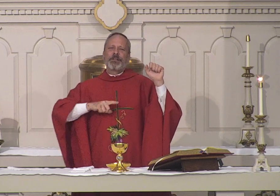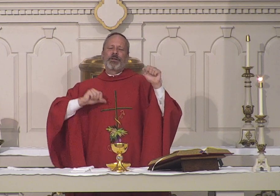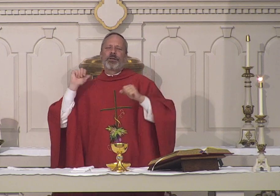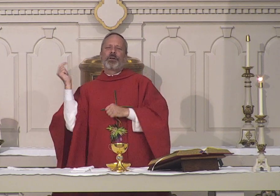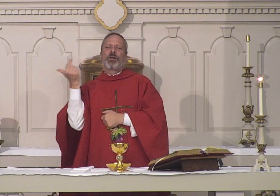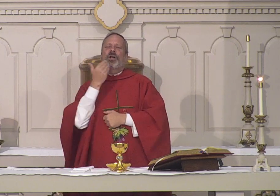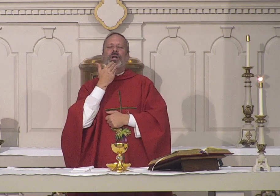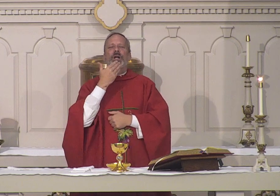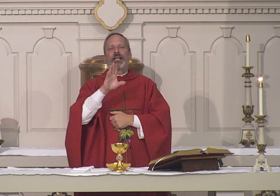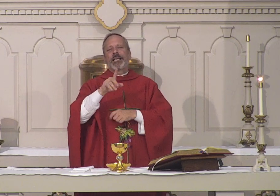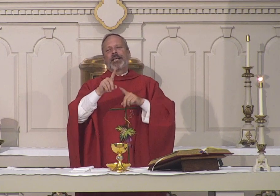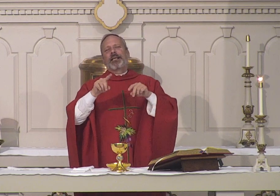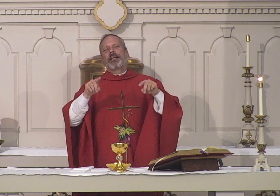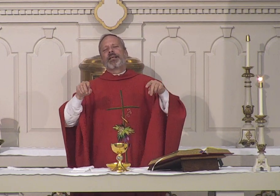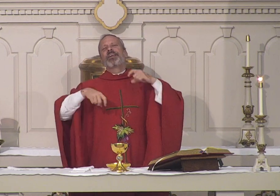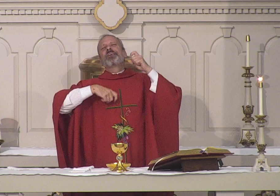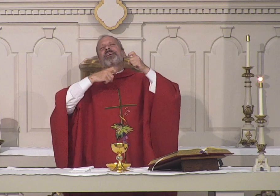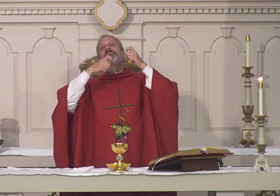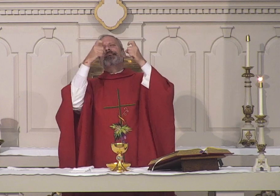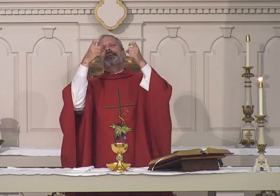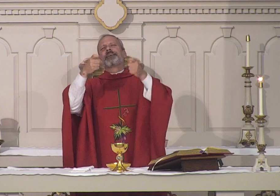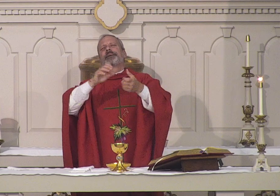Deliver us, Lord, we pray, from every evil.